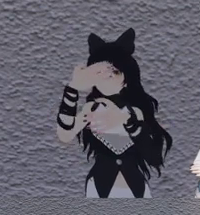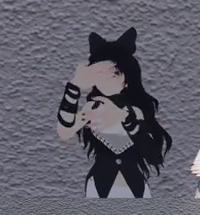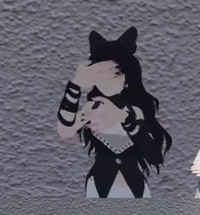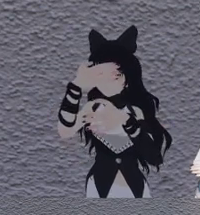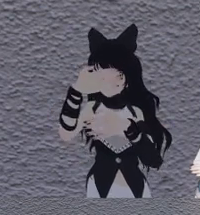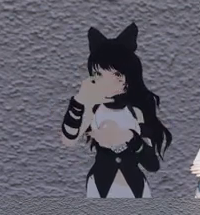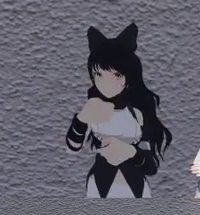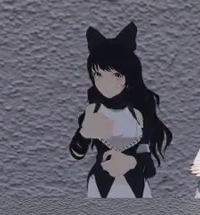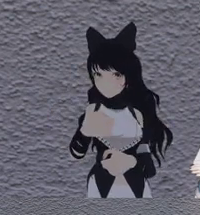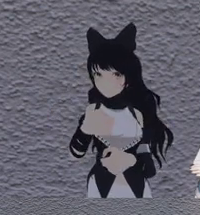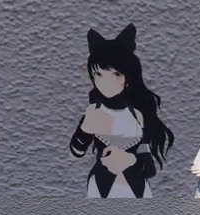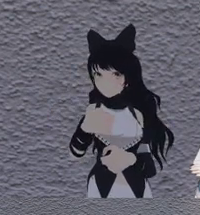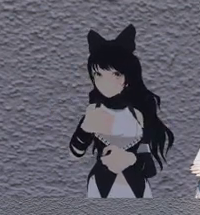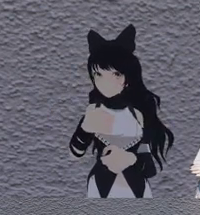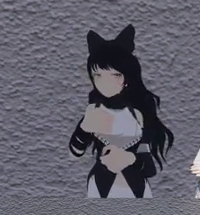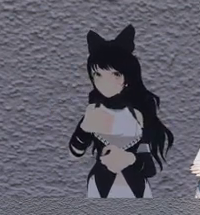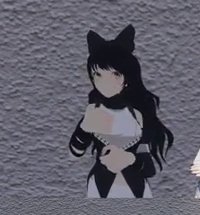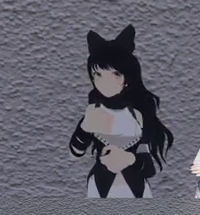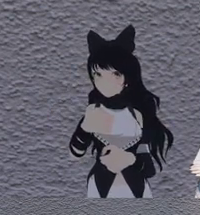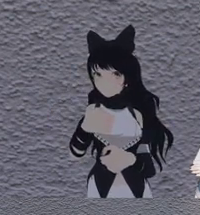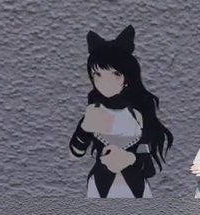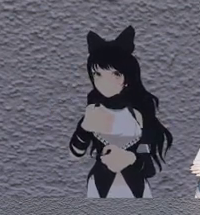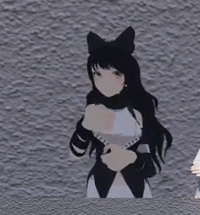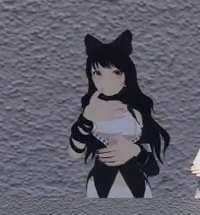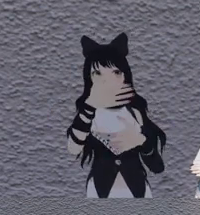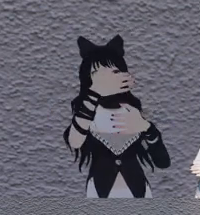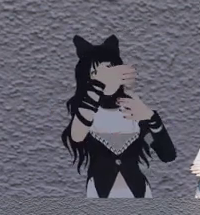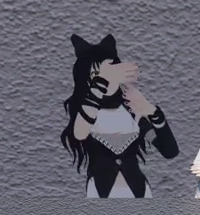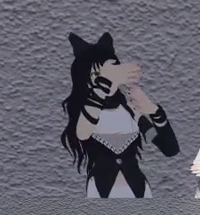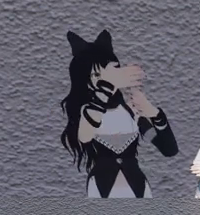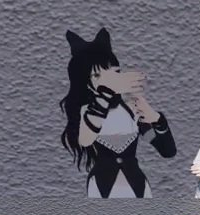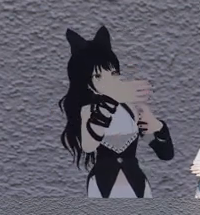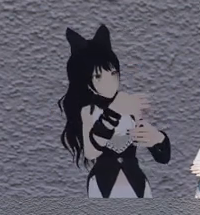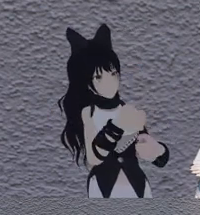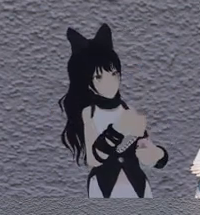Okay, and this sign, what is it? Trust.